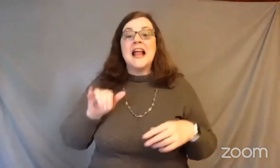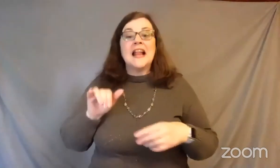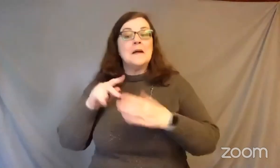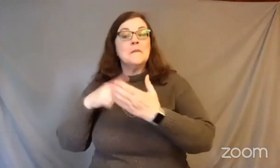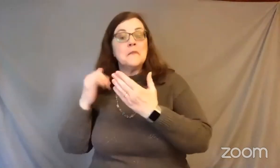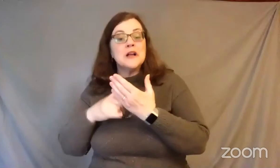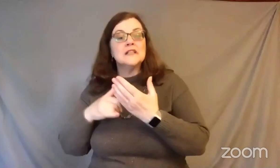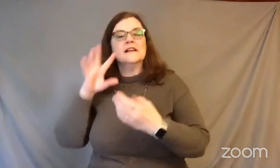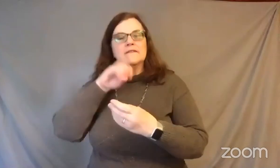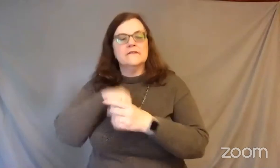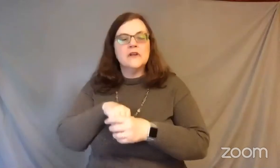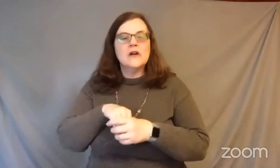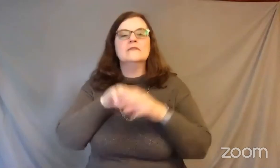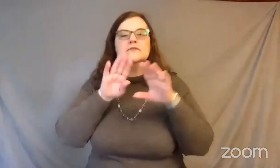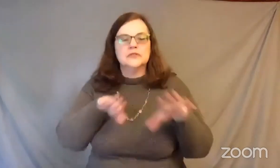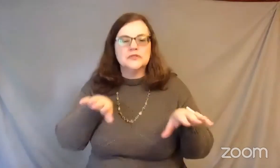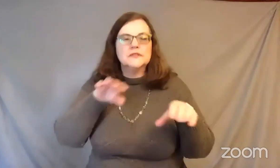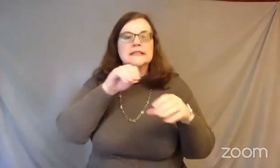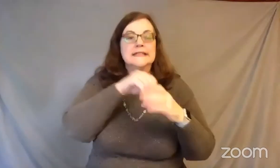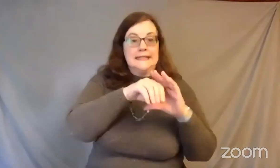is looking at bilingual bimodals.